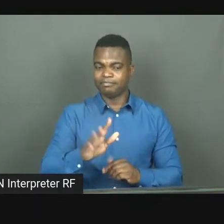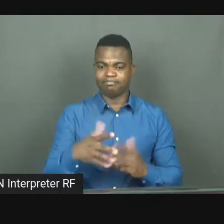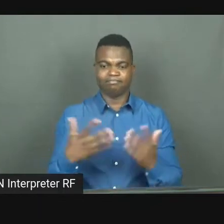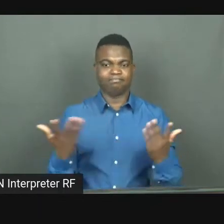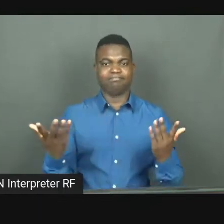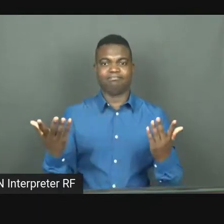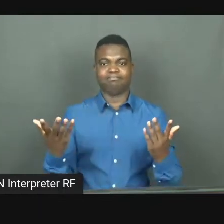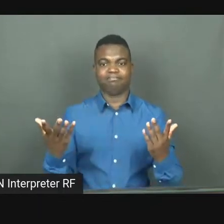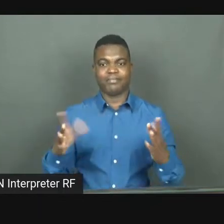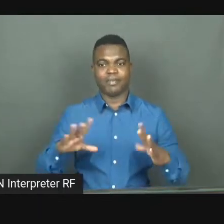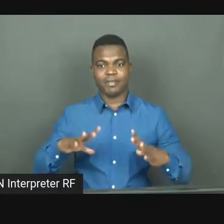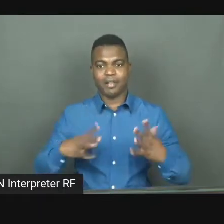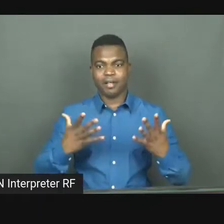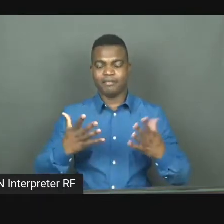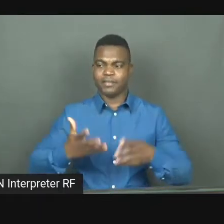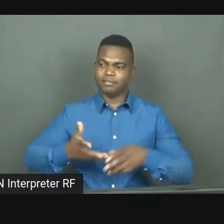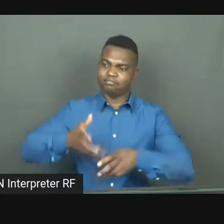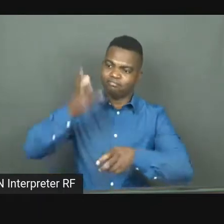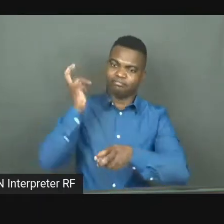the